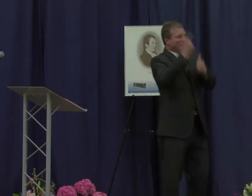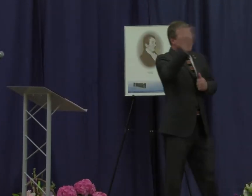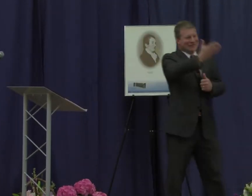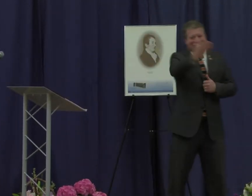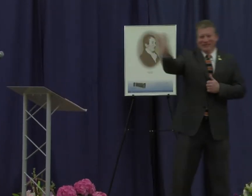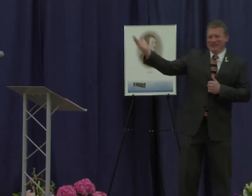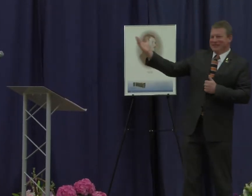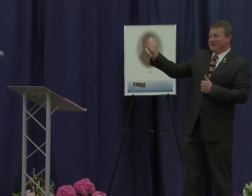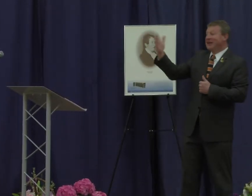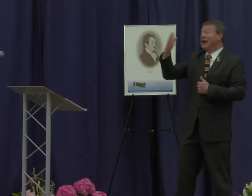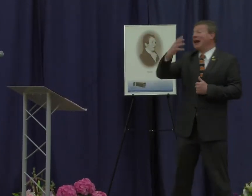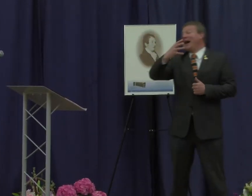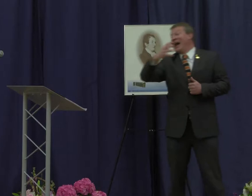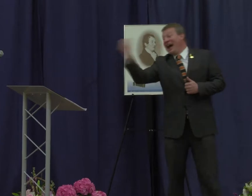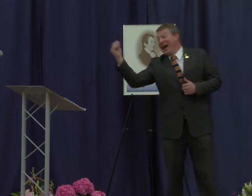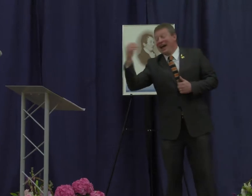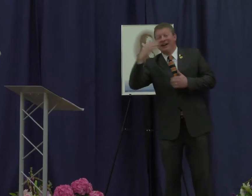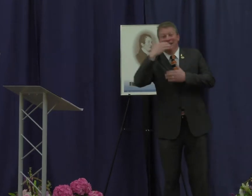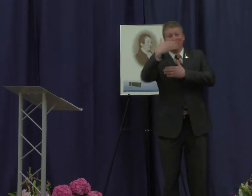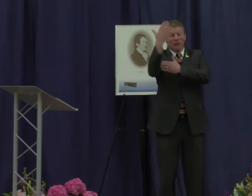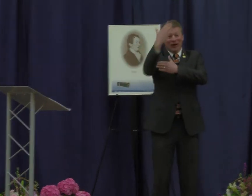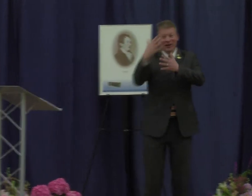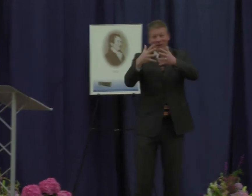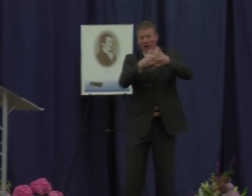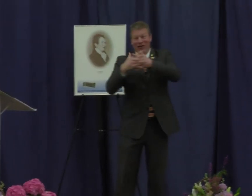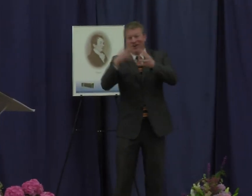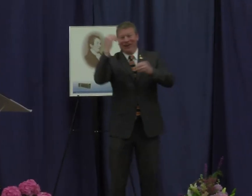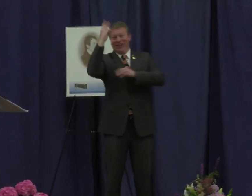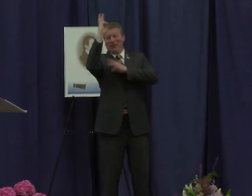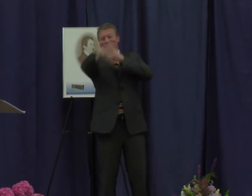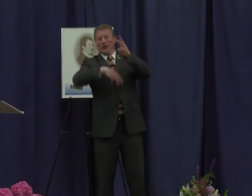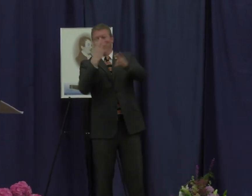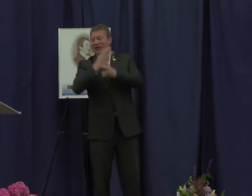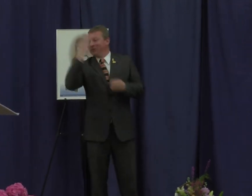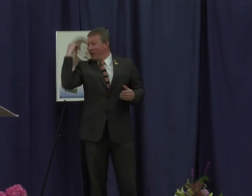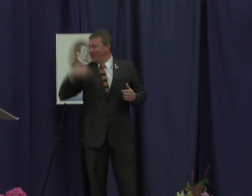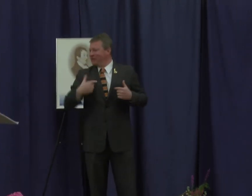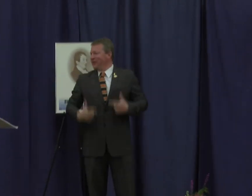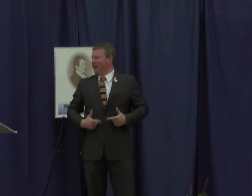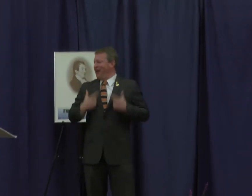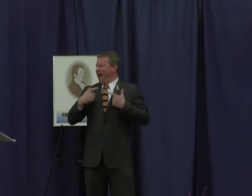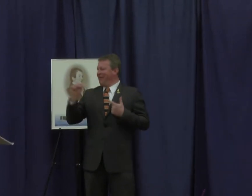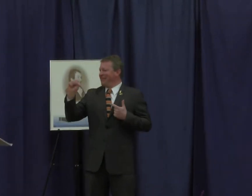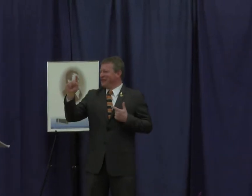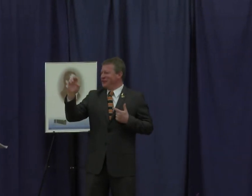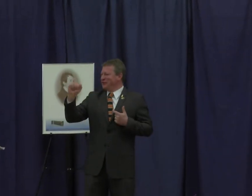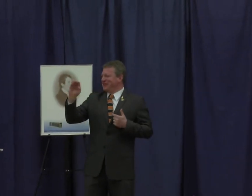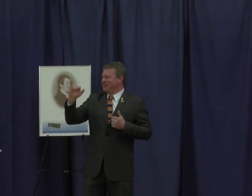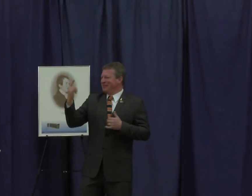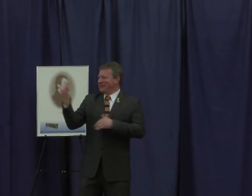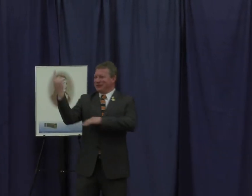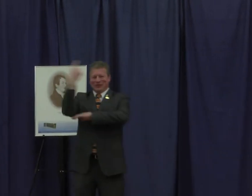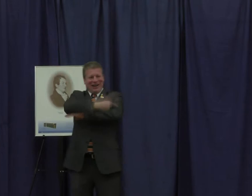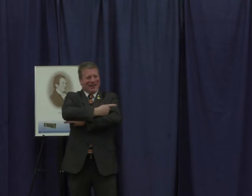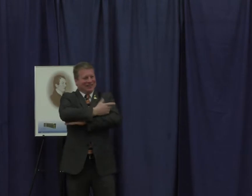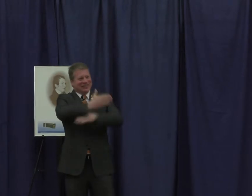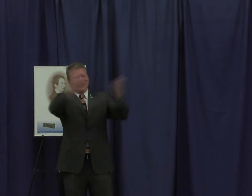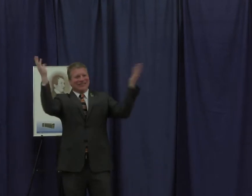Good morning, everyone. And good morning to the America and the world. We're live streaming